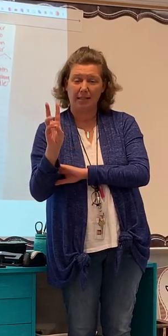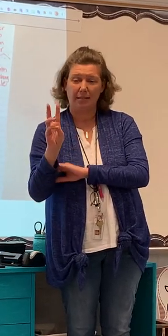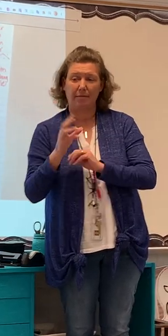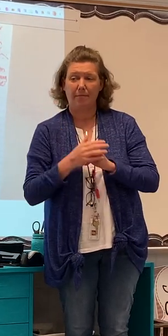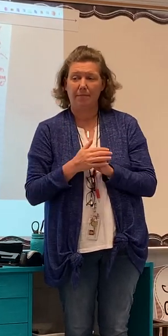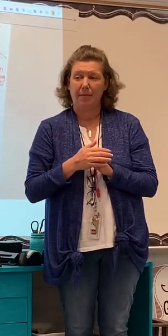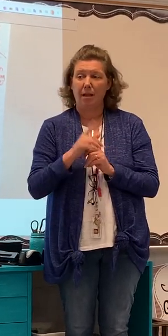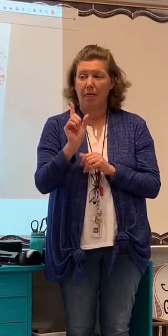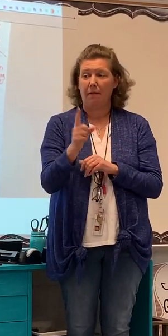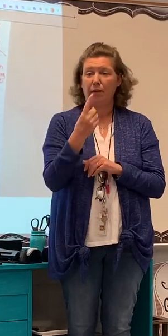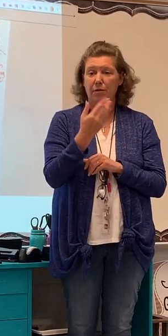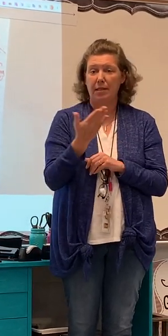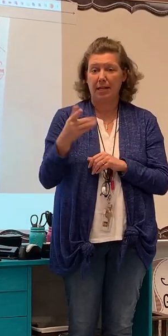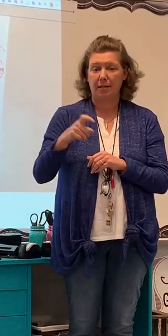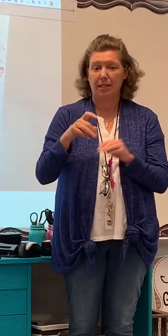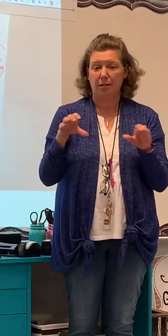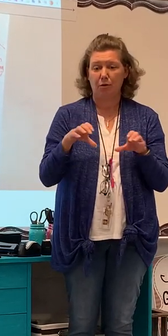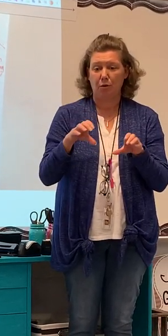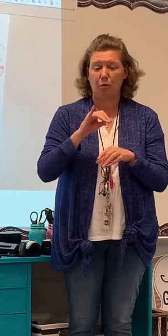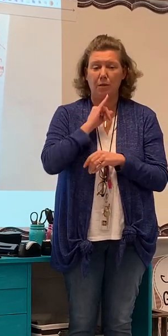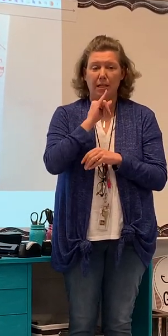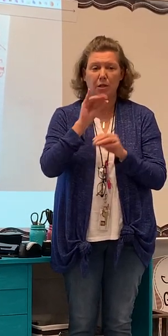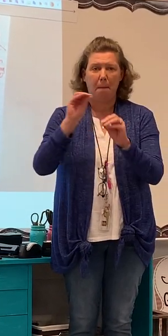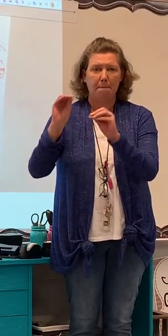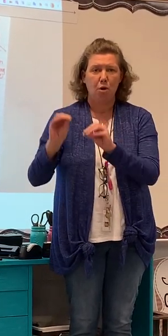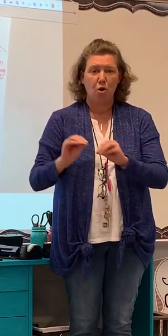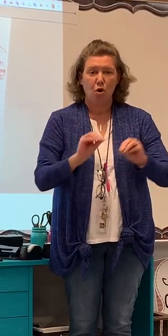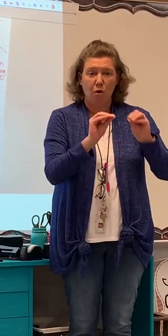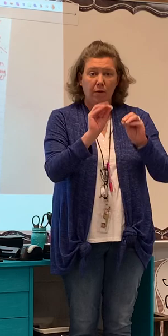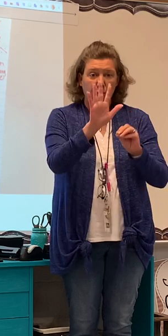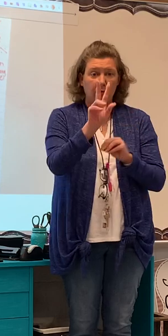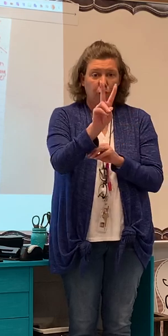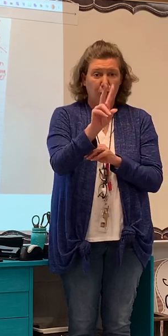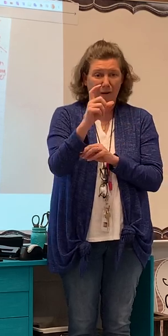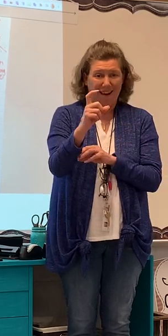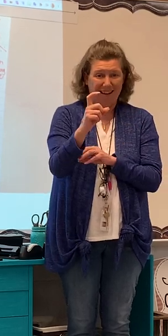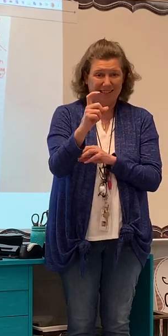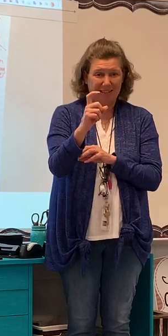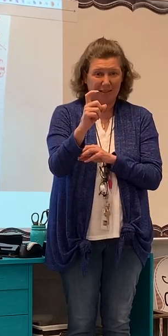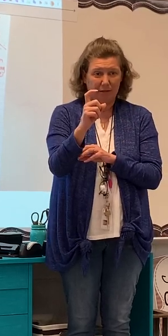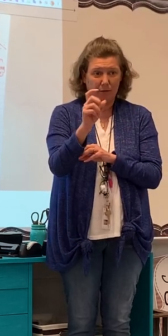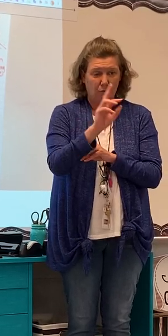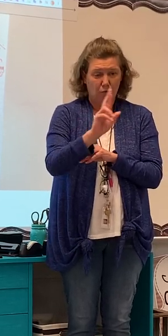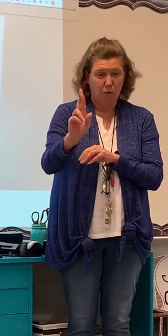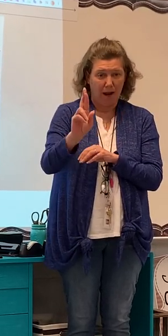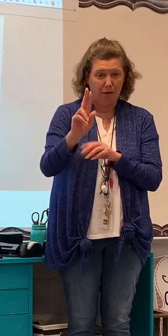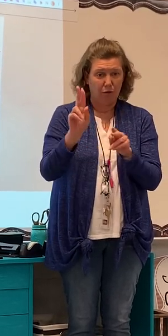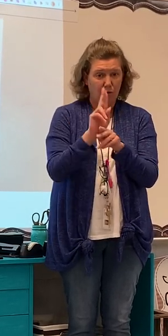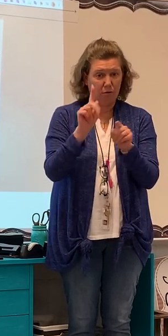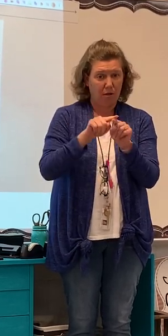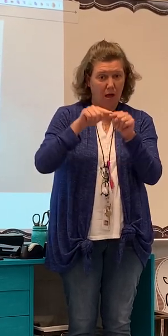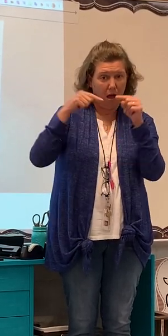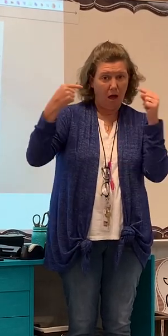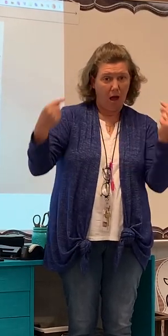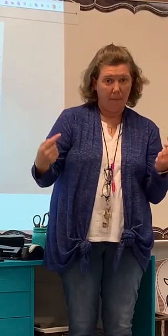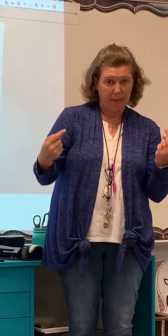first thing that you need to do is you need to move your 2x to the right side by using inverse operation. So we're going to